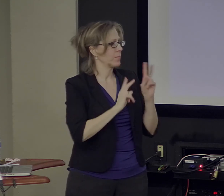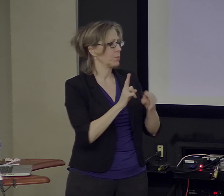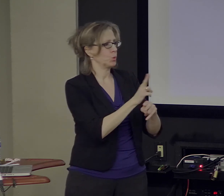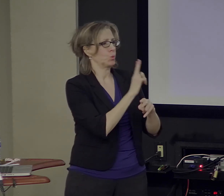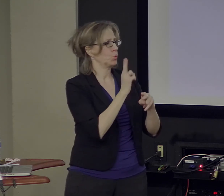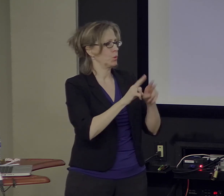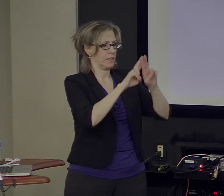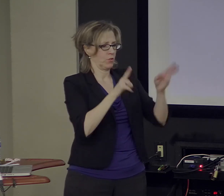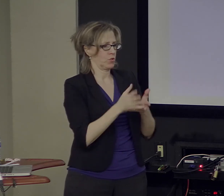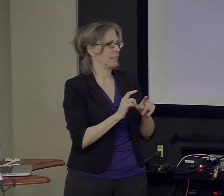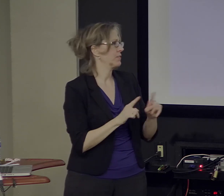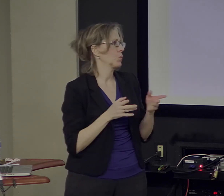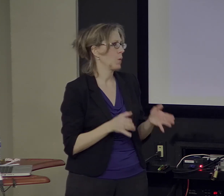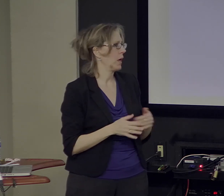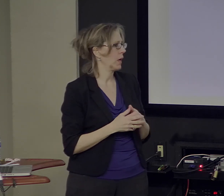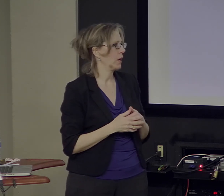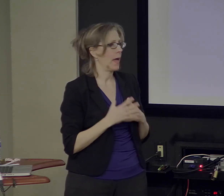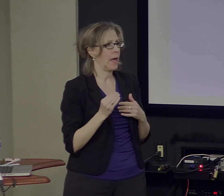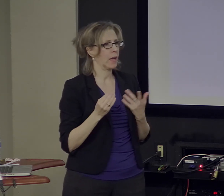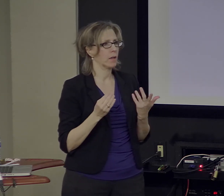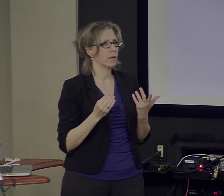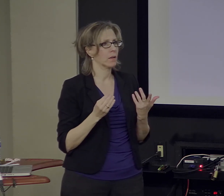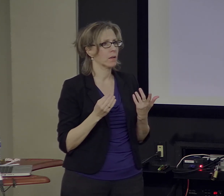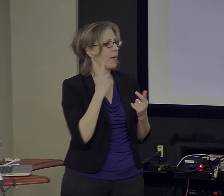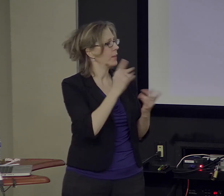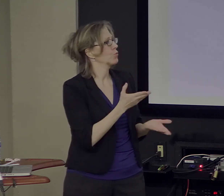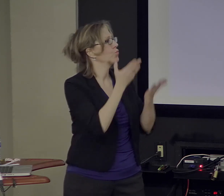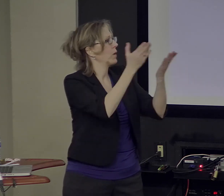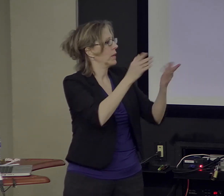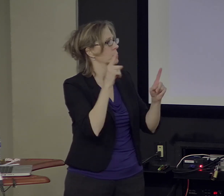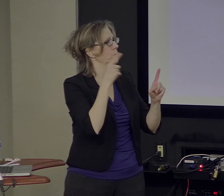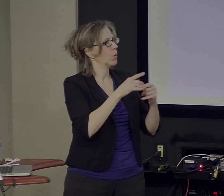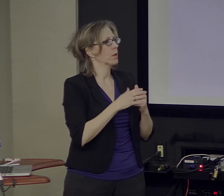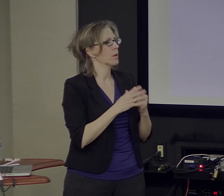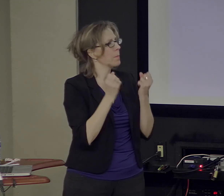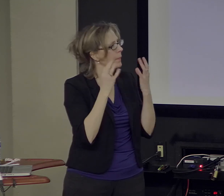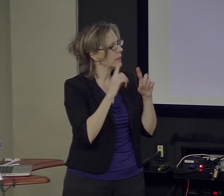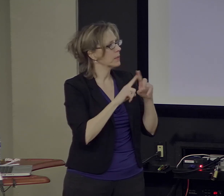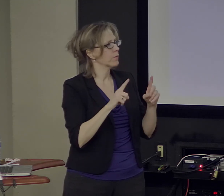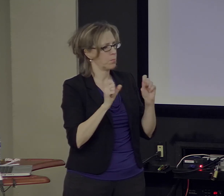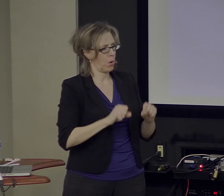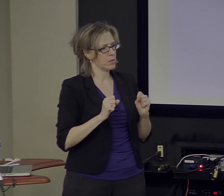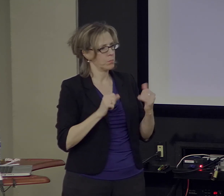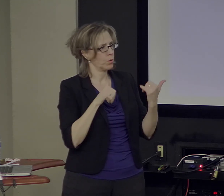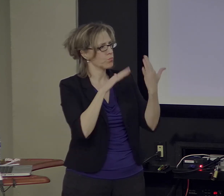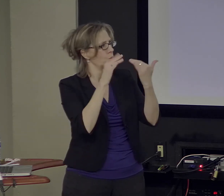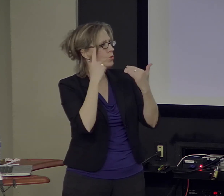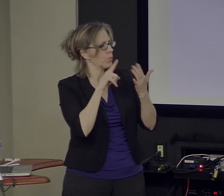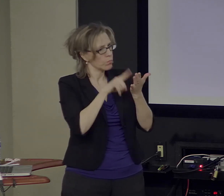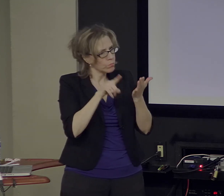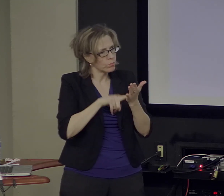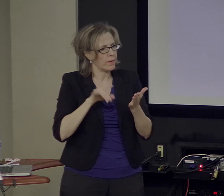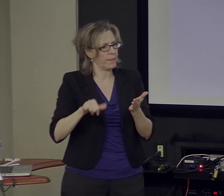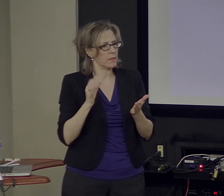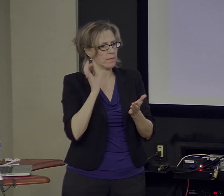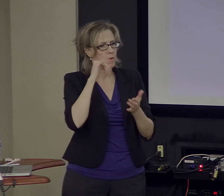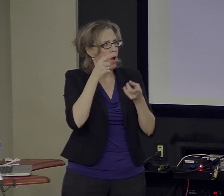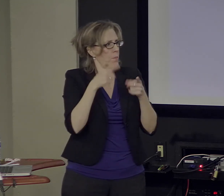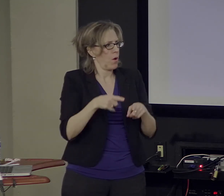that. I do think and agree that deaf people use international language in a very different way, and